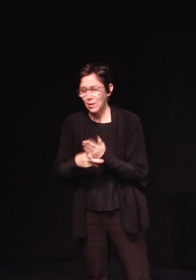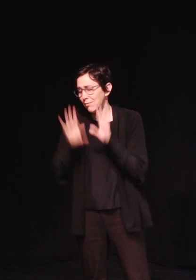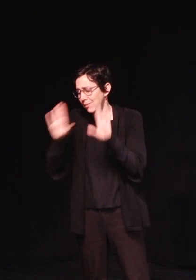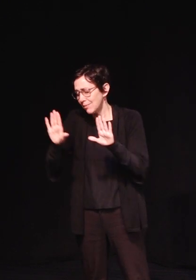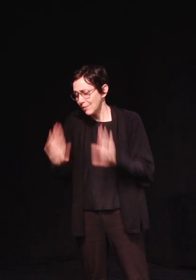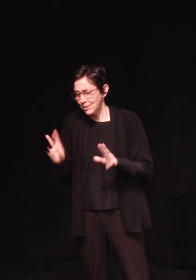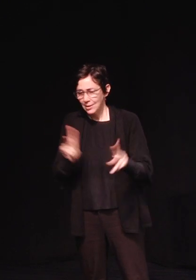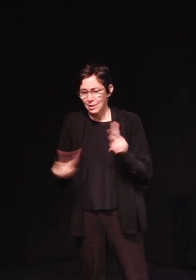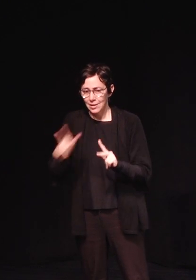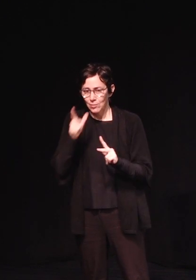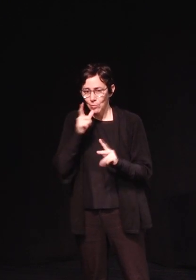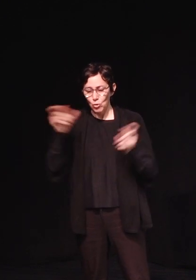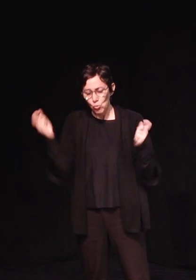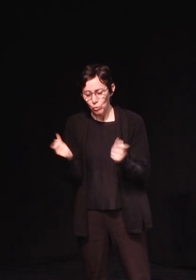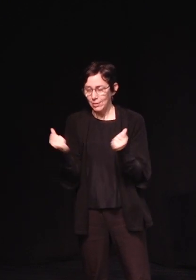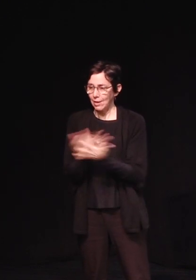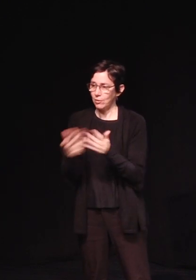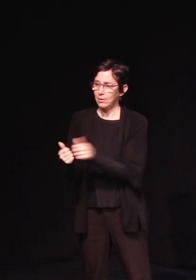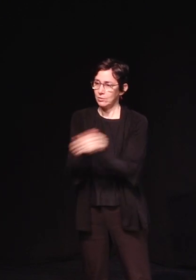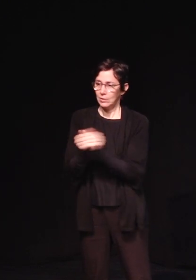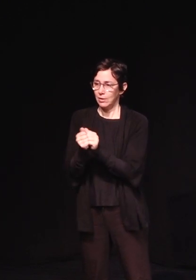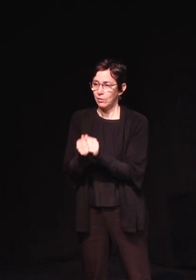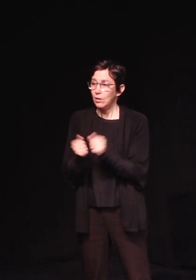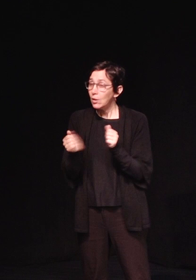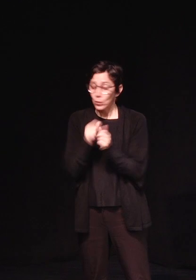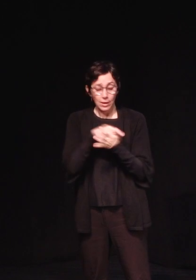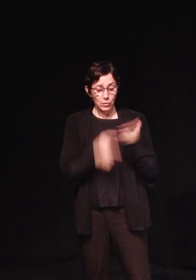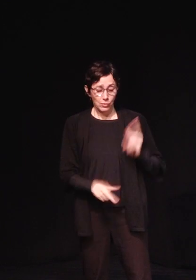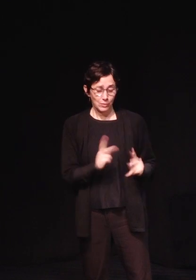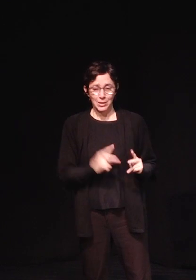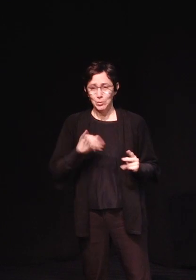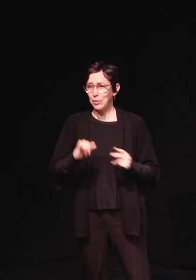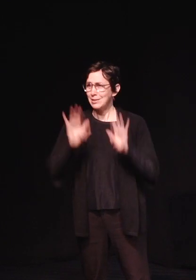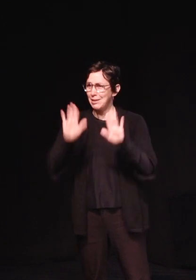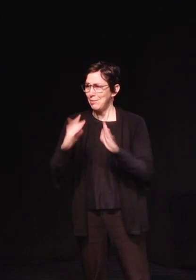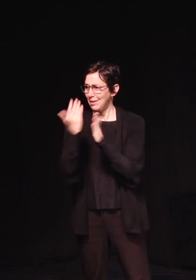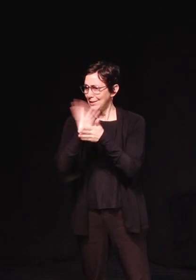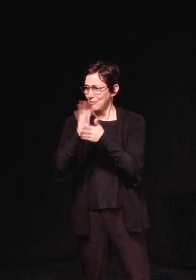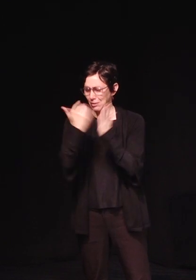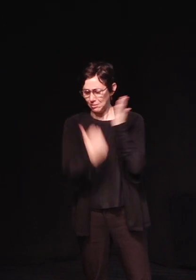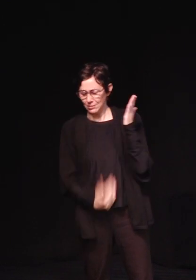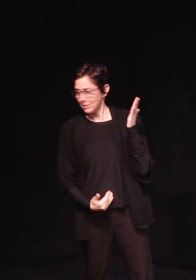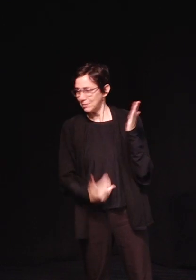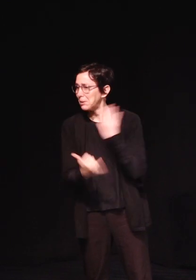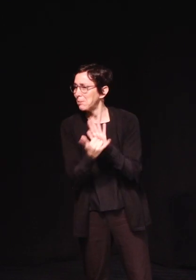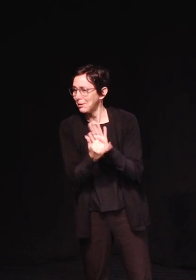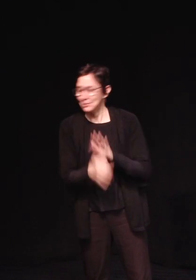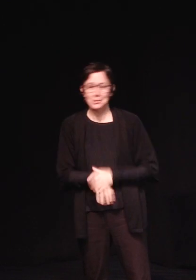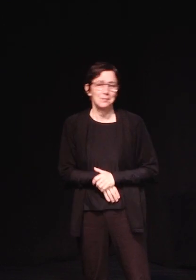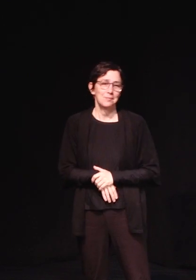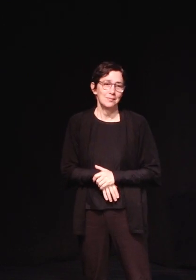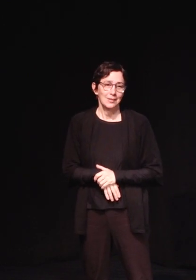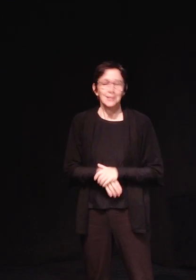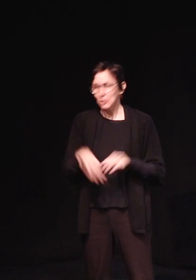who bring this all together. Without them, our incredible lineup of films would not happen. These accessible films,